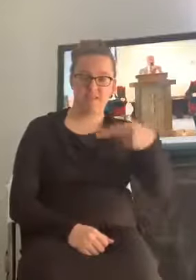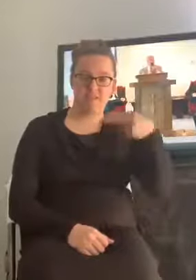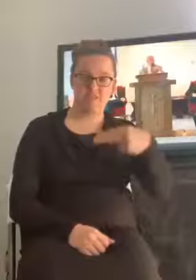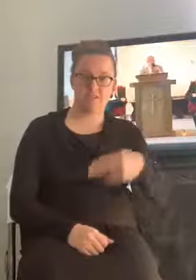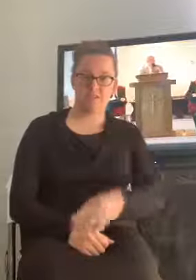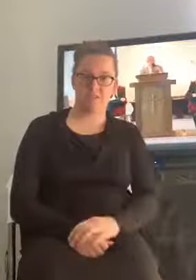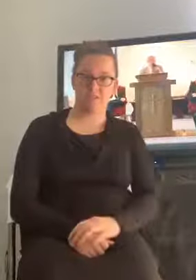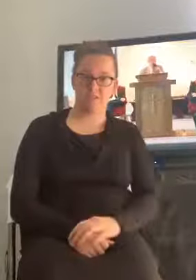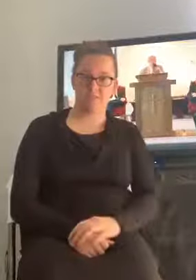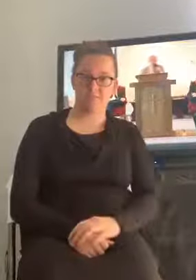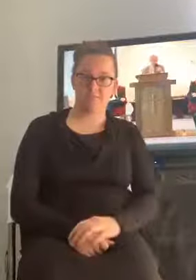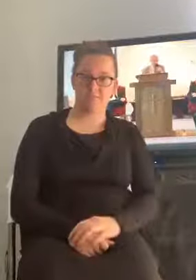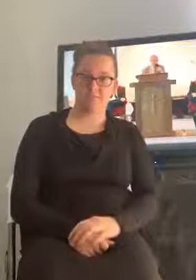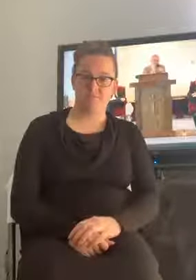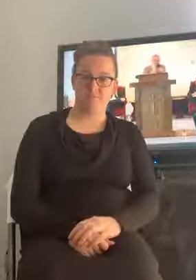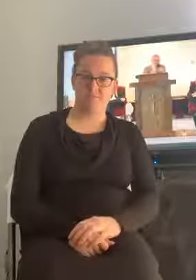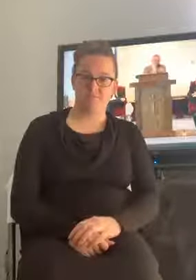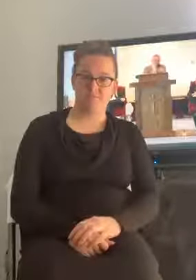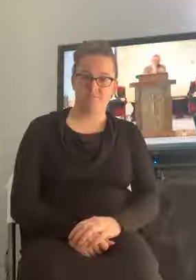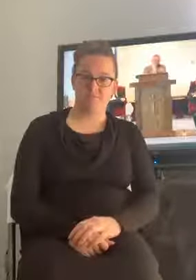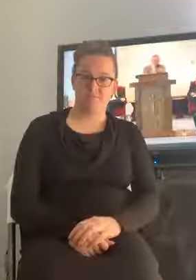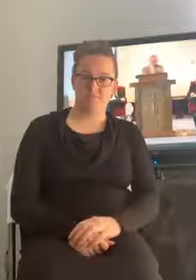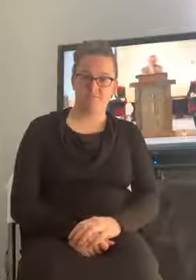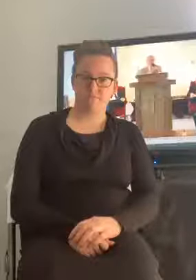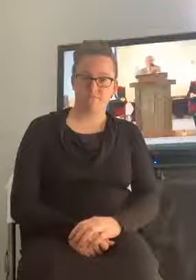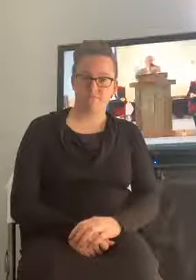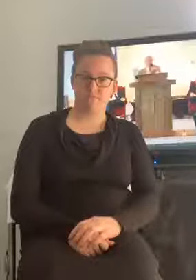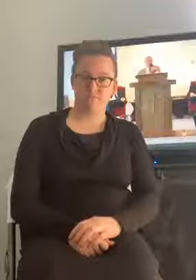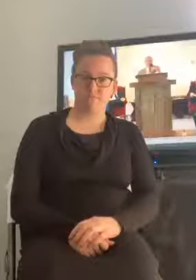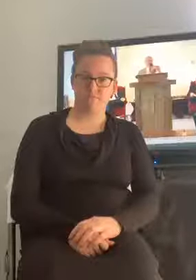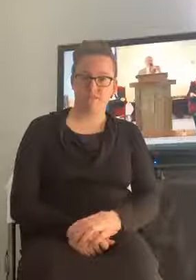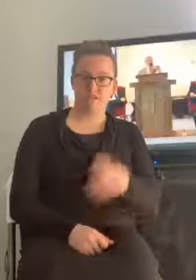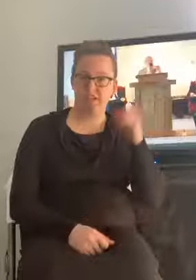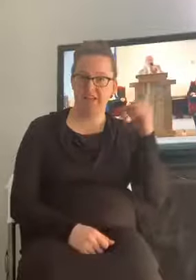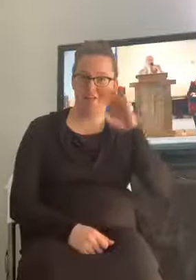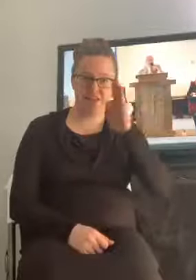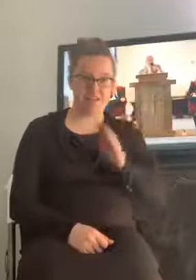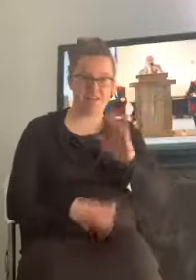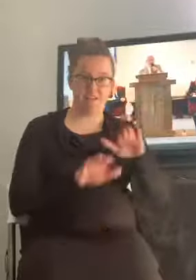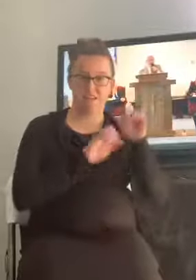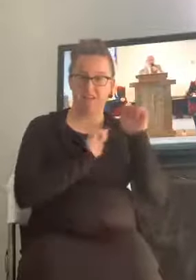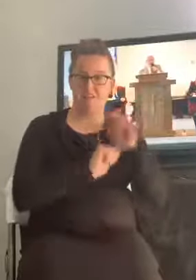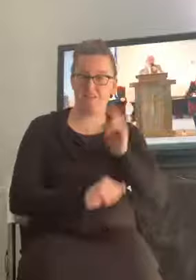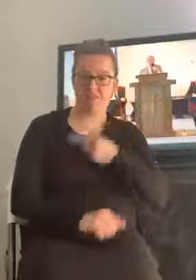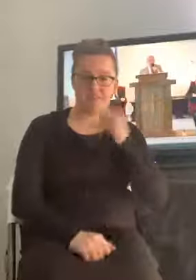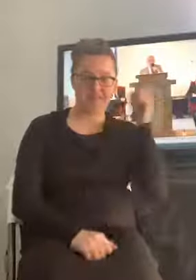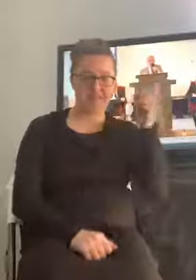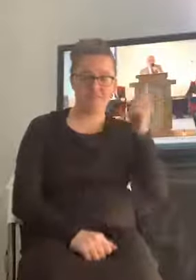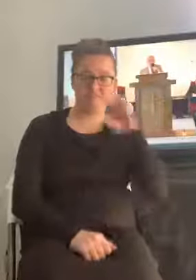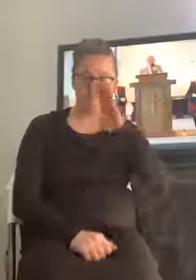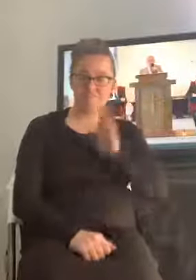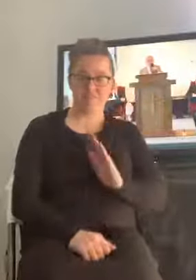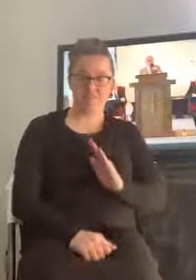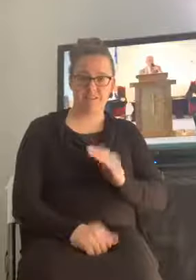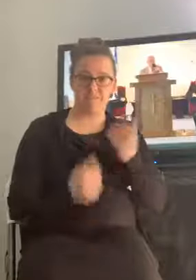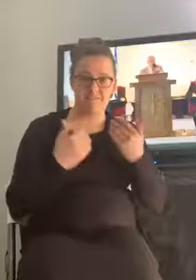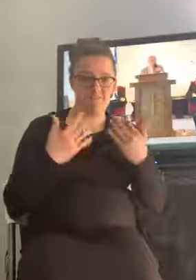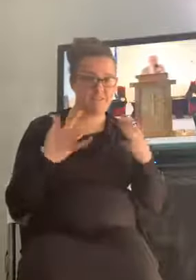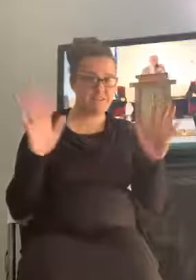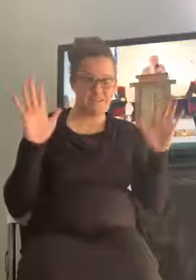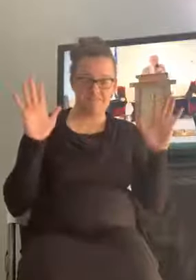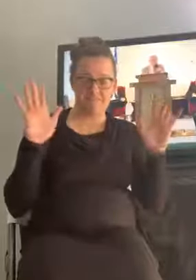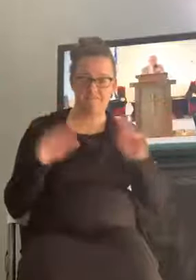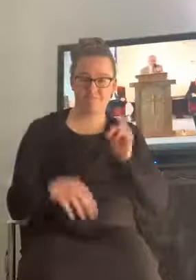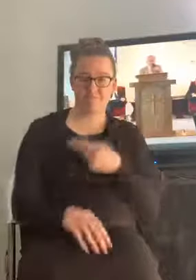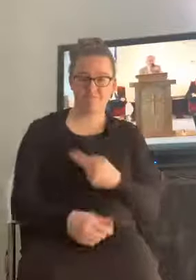Paul references this word, I will never leave, as it was spoken. I will